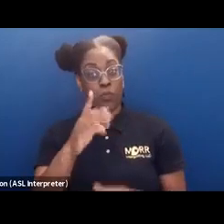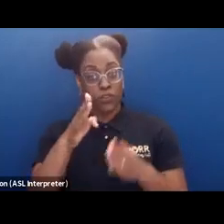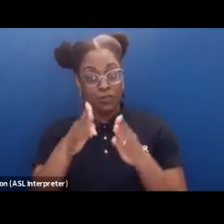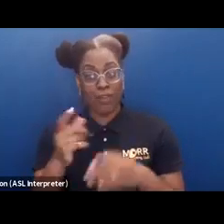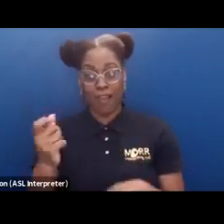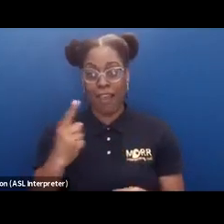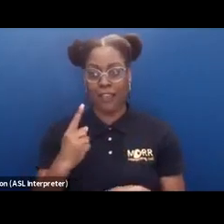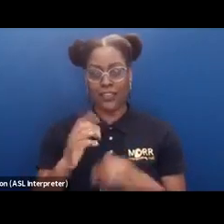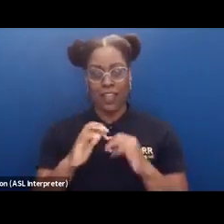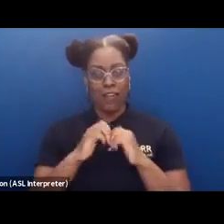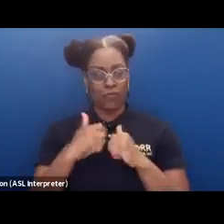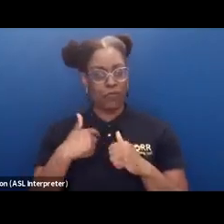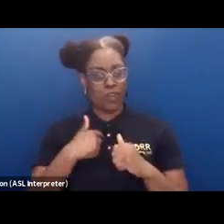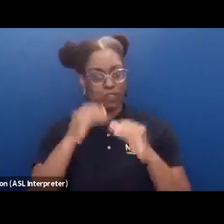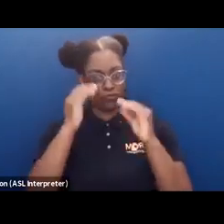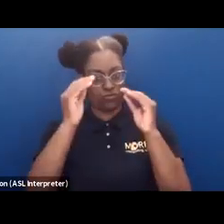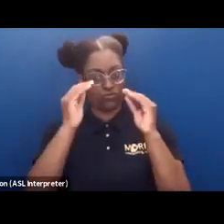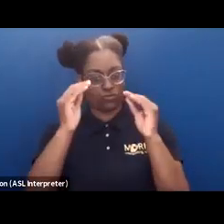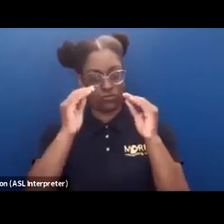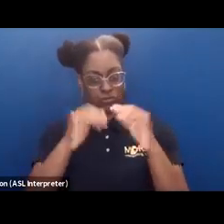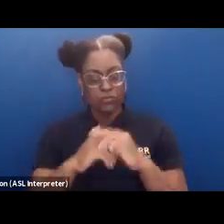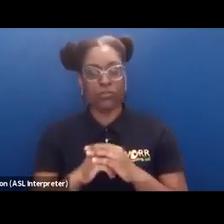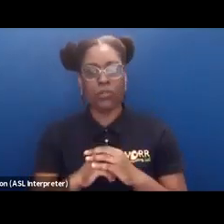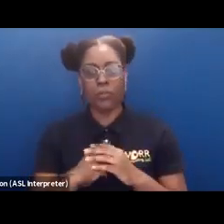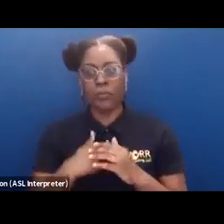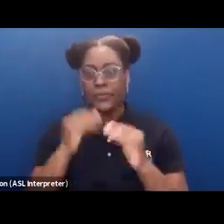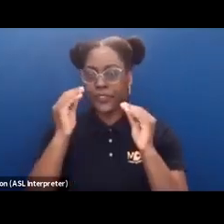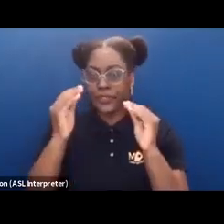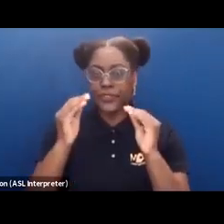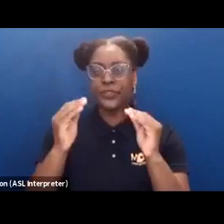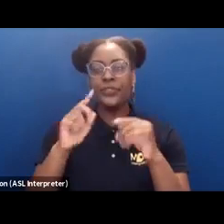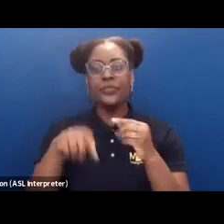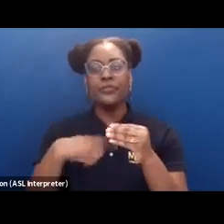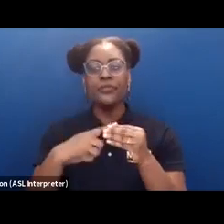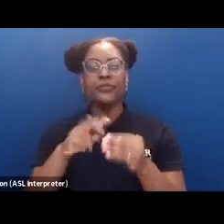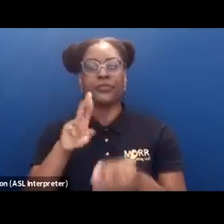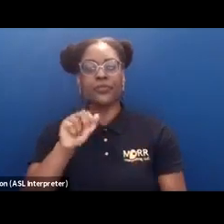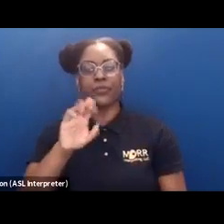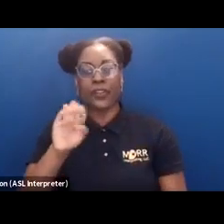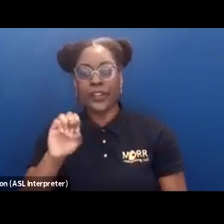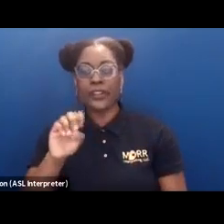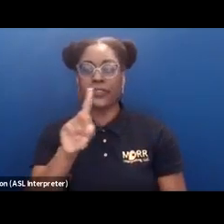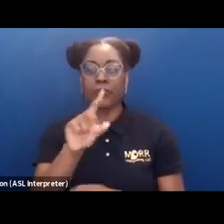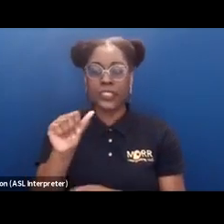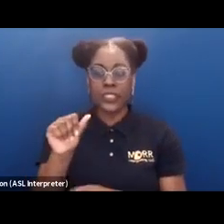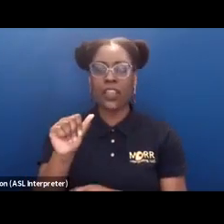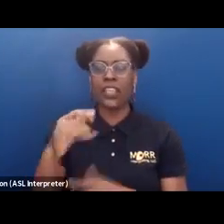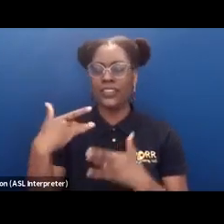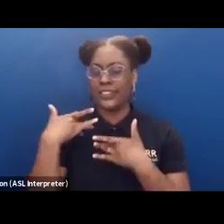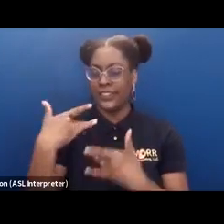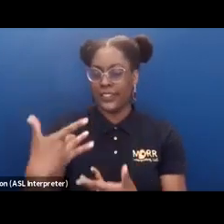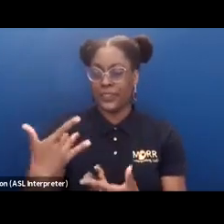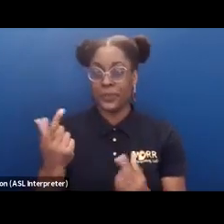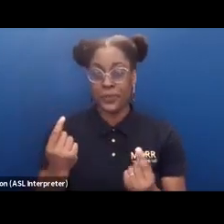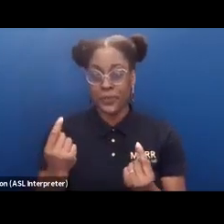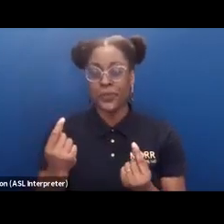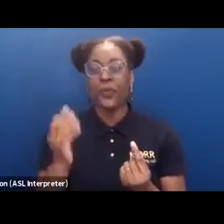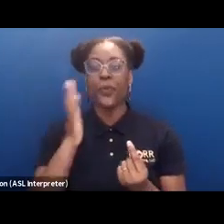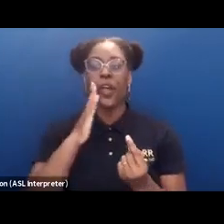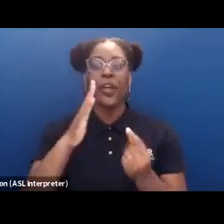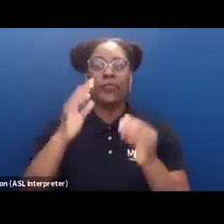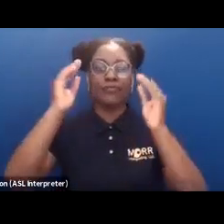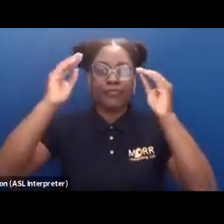the relationship of race and disability, I talk not so much about the fact that disability is